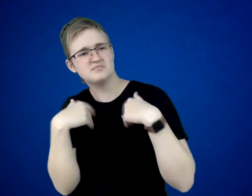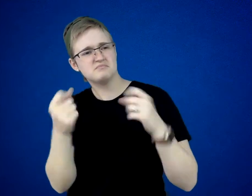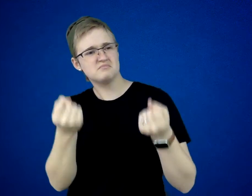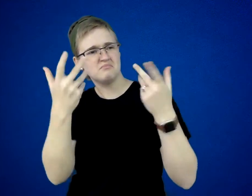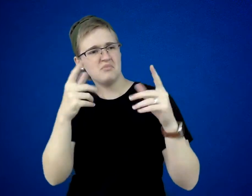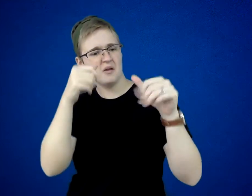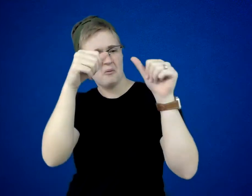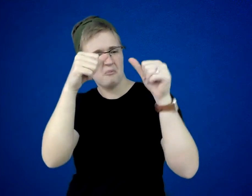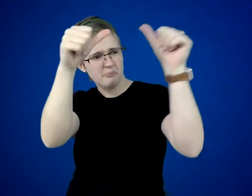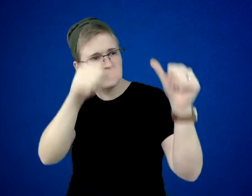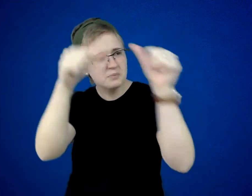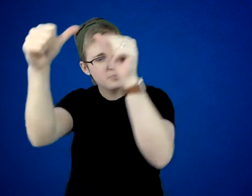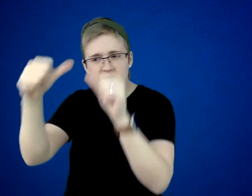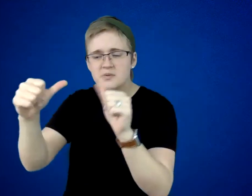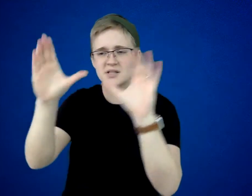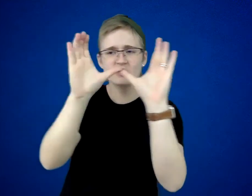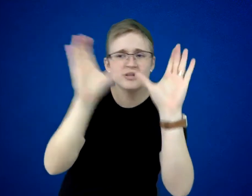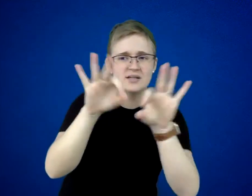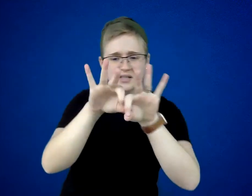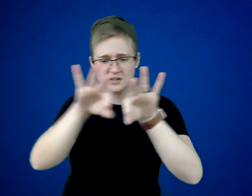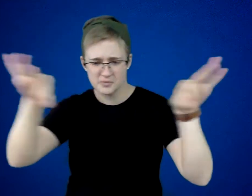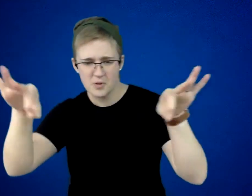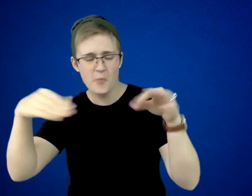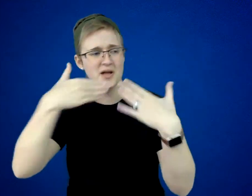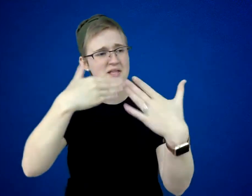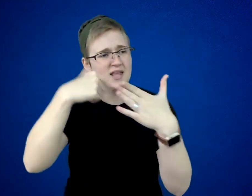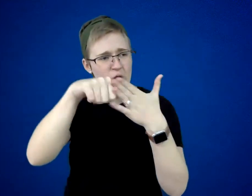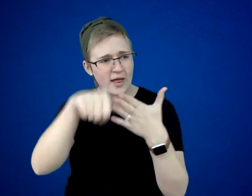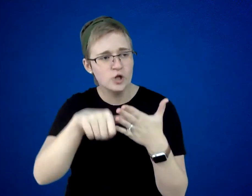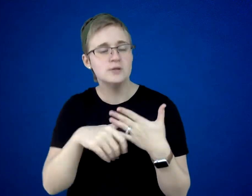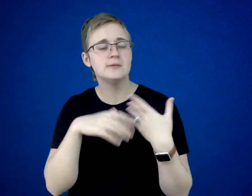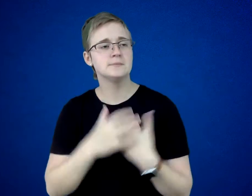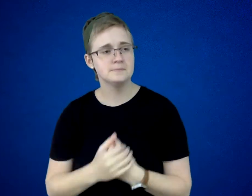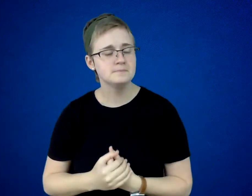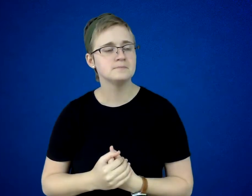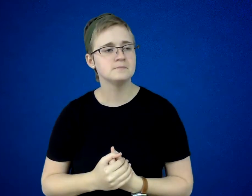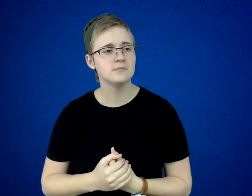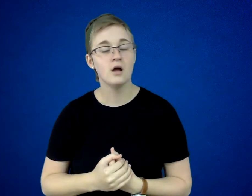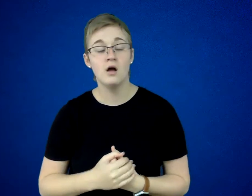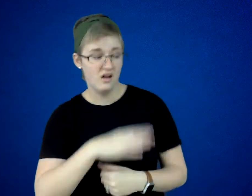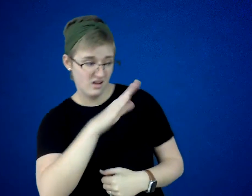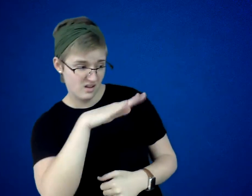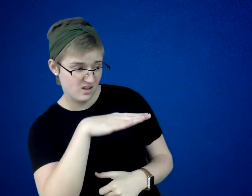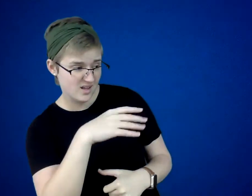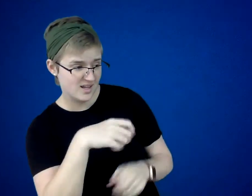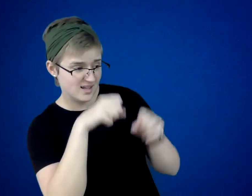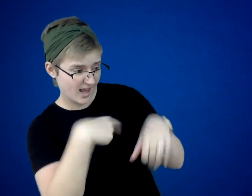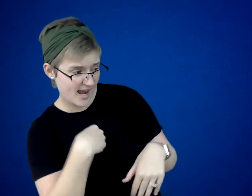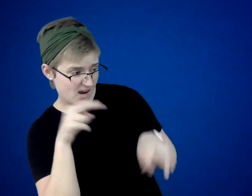paper, certificates and diplomas and thank you letters. May I, look?"